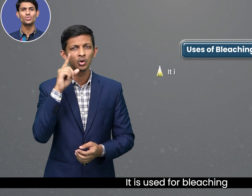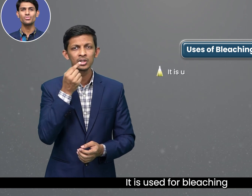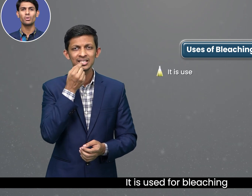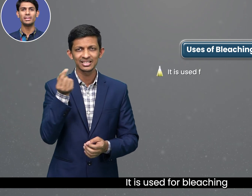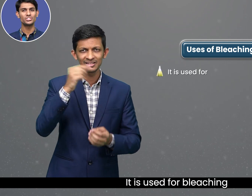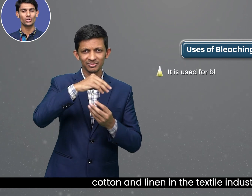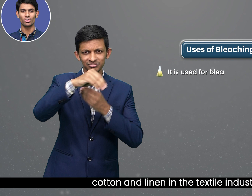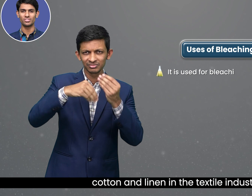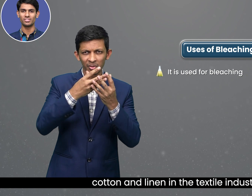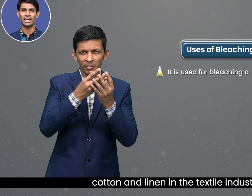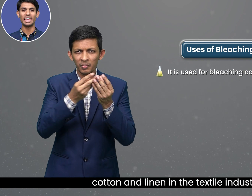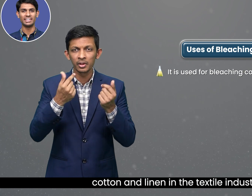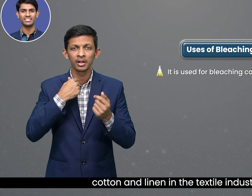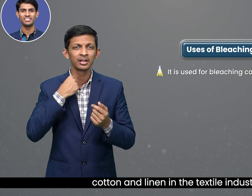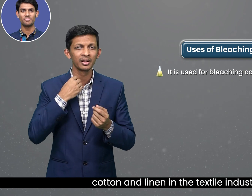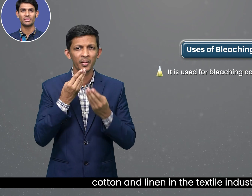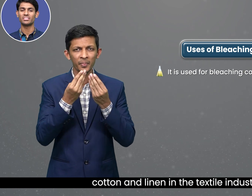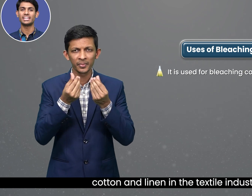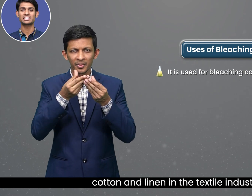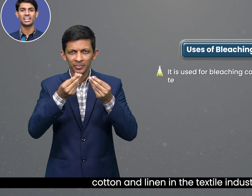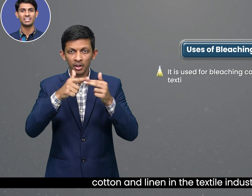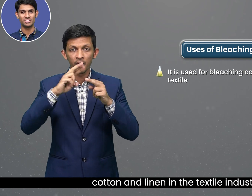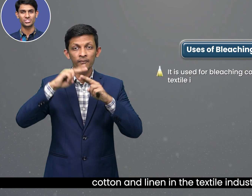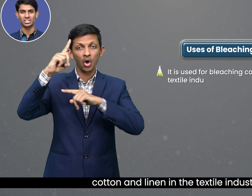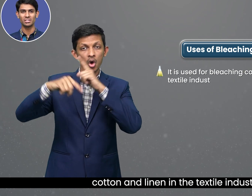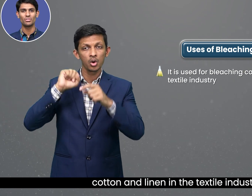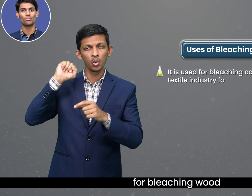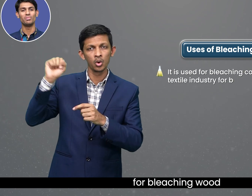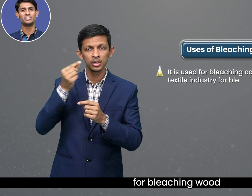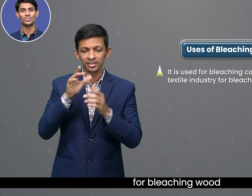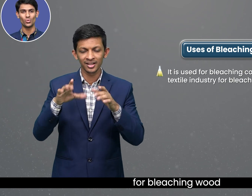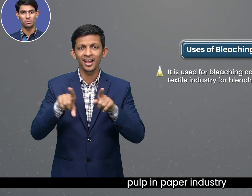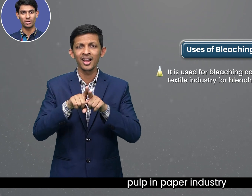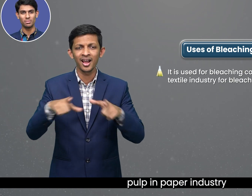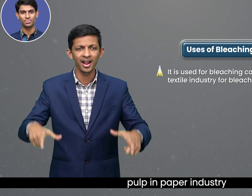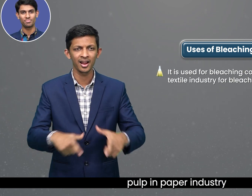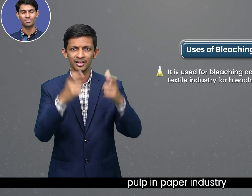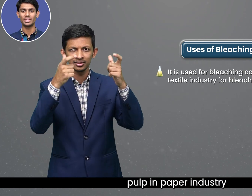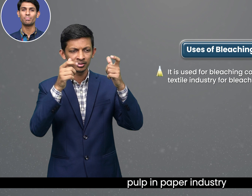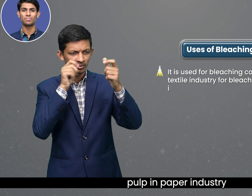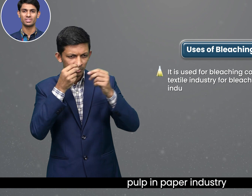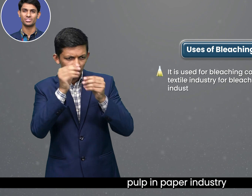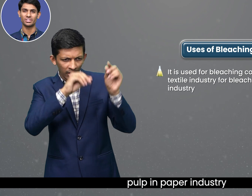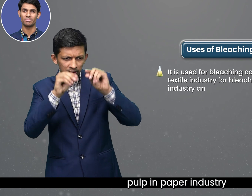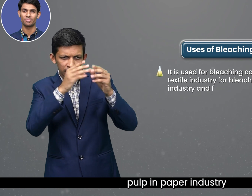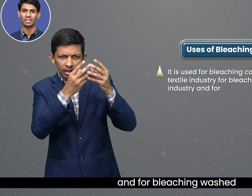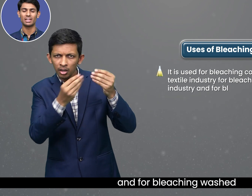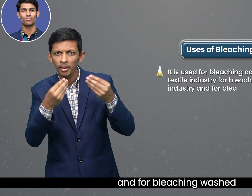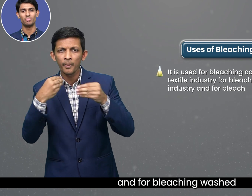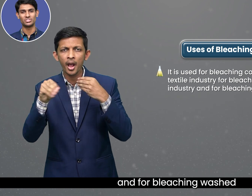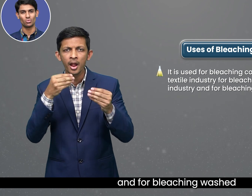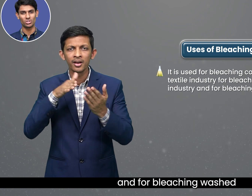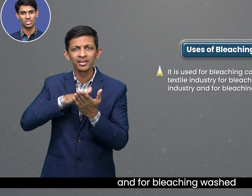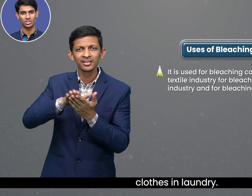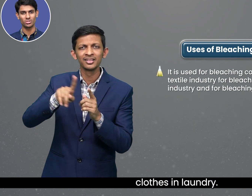It is used for bleaching cotton and linen in the textile industry, for bleaching wood pulp in paper industry, and